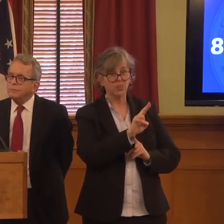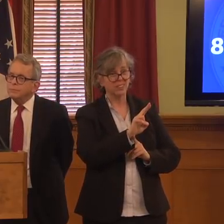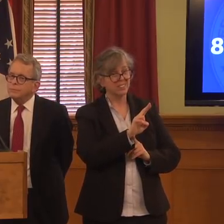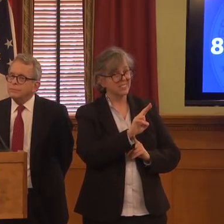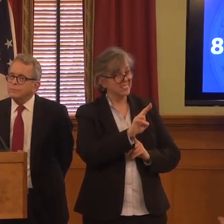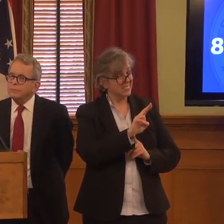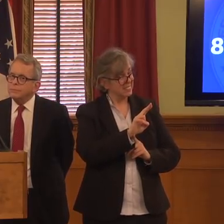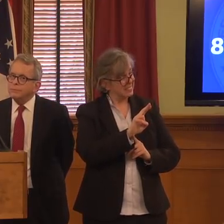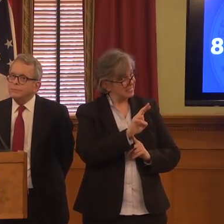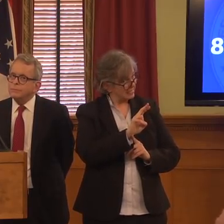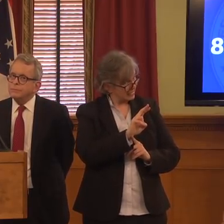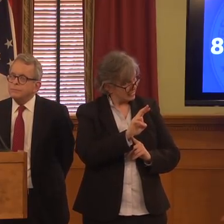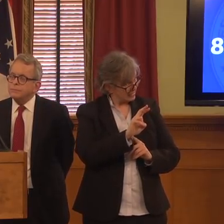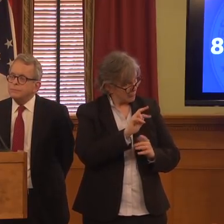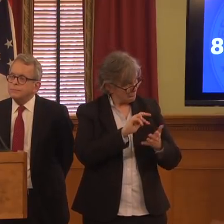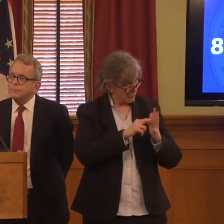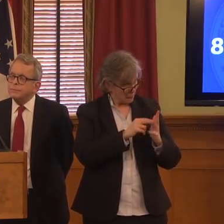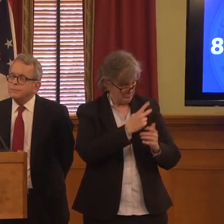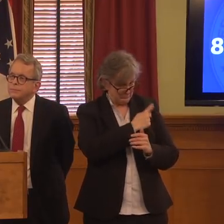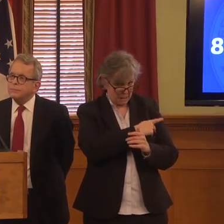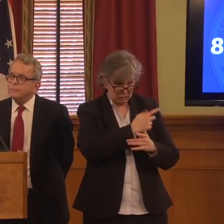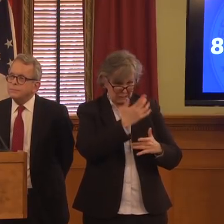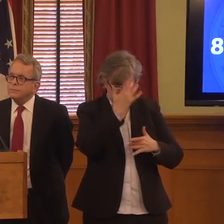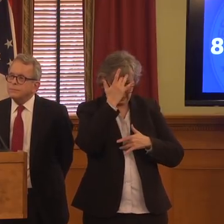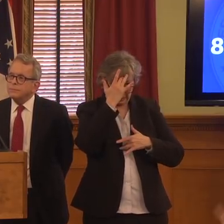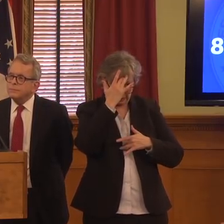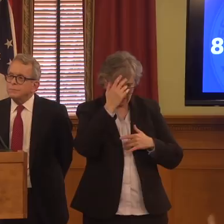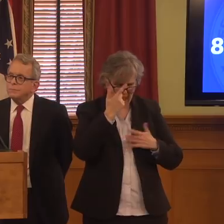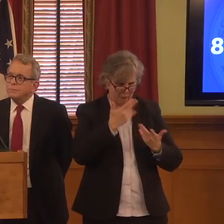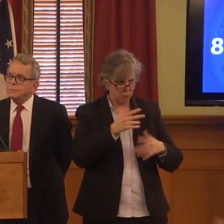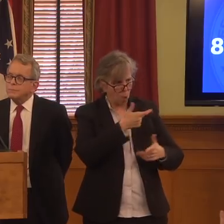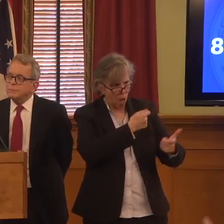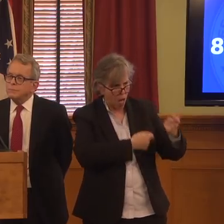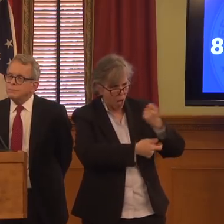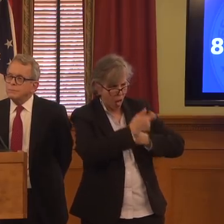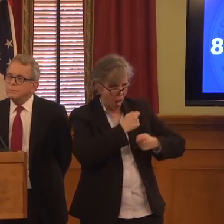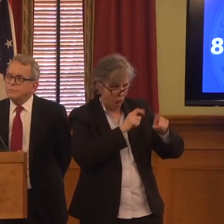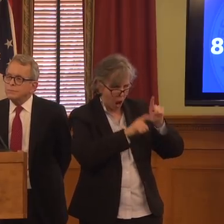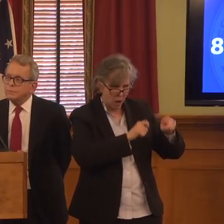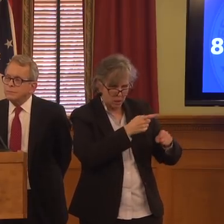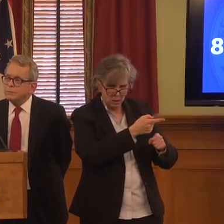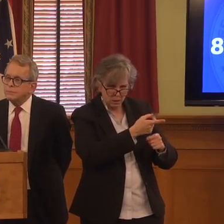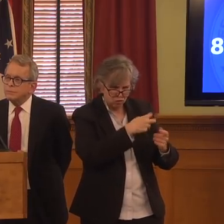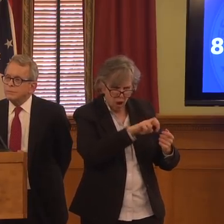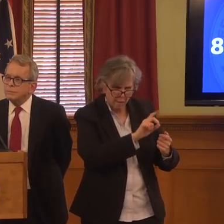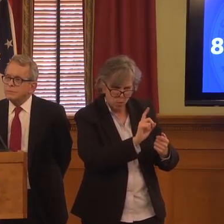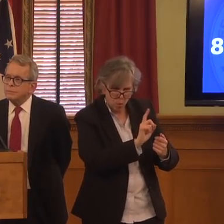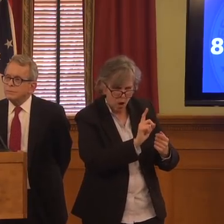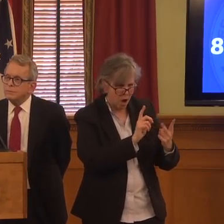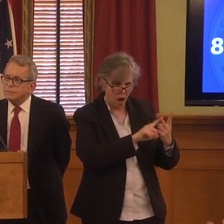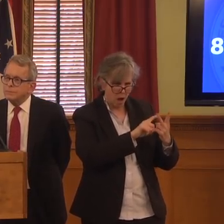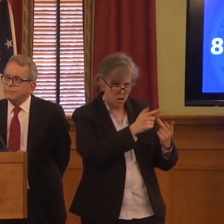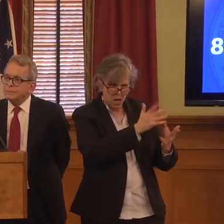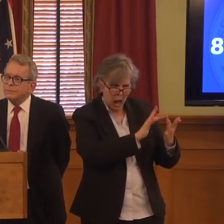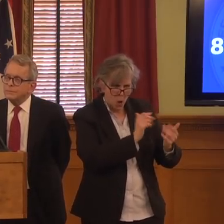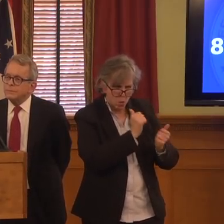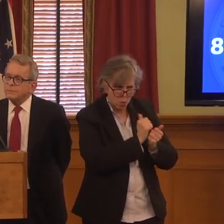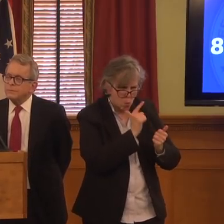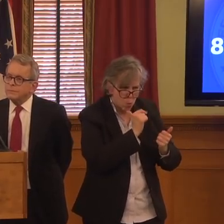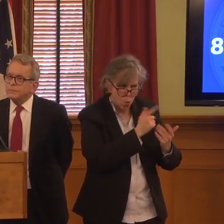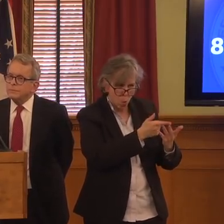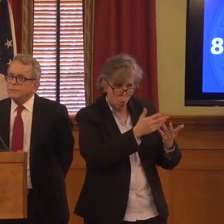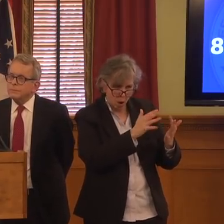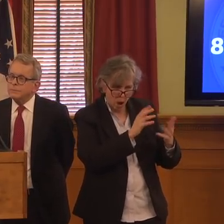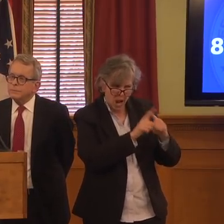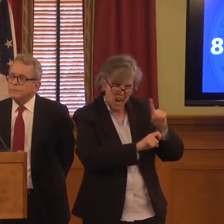each patient. You need to ask about travel history. You need to ask if they've been in contact with someone under investigation known to